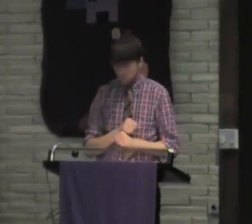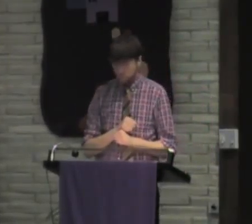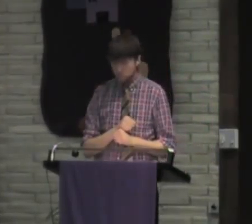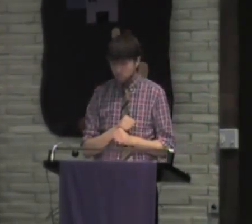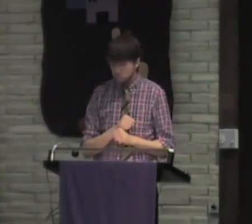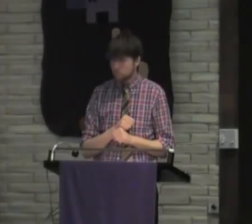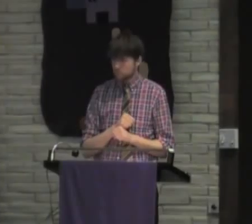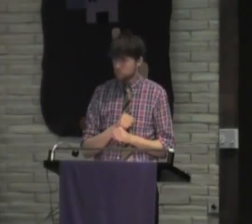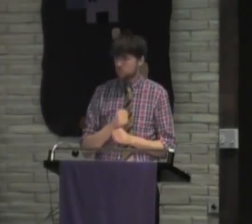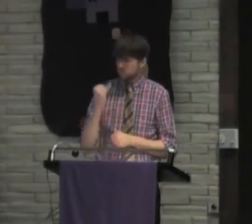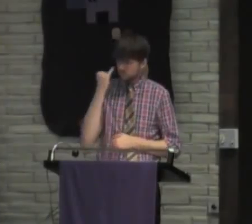new year,